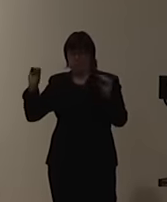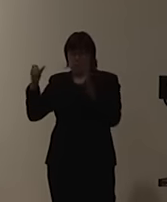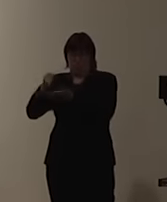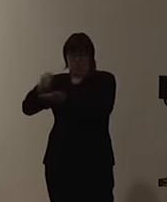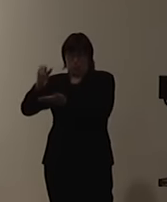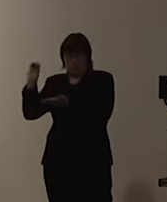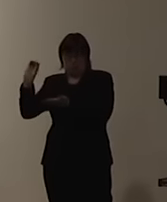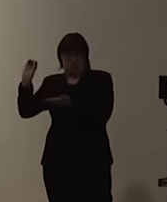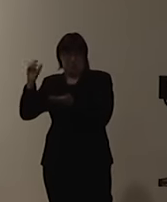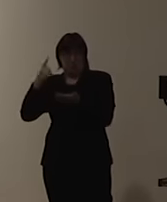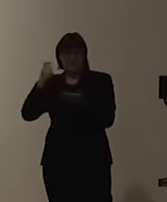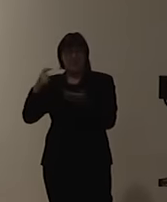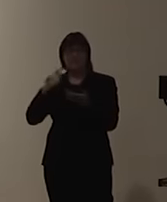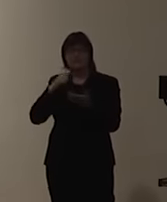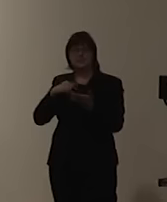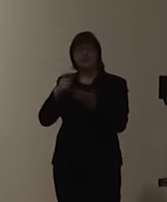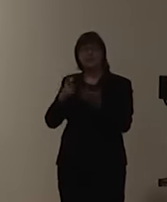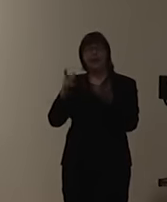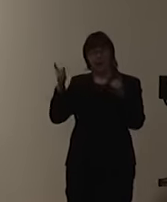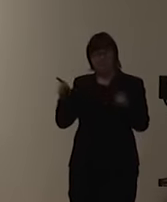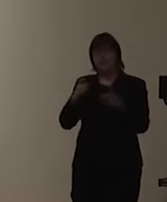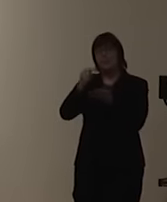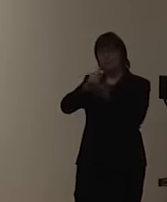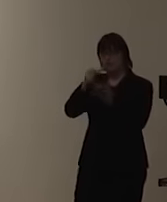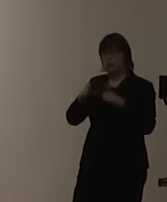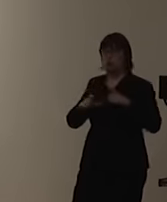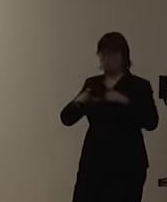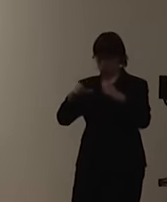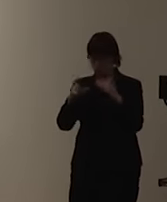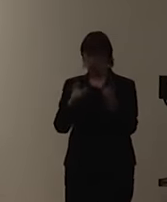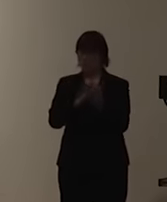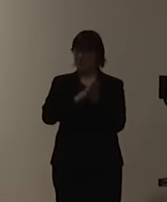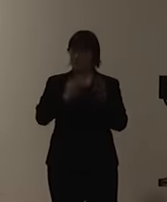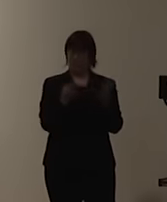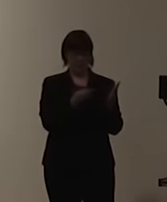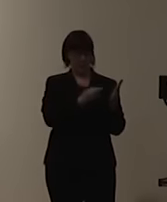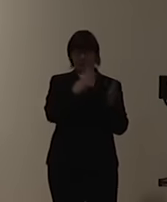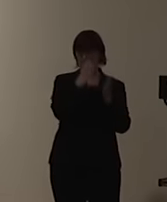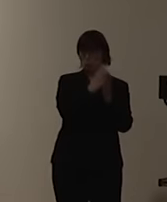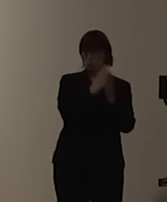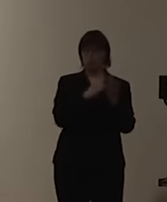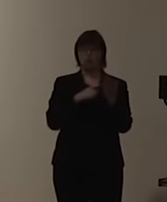passport because he'd cut his picture out for a gym membership.